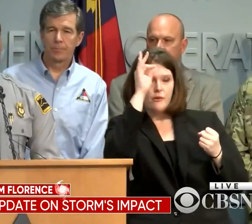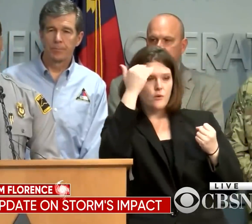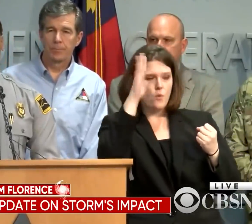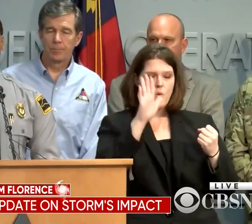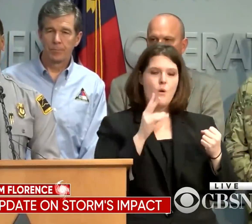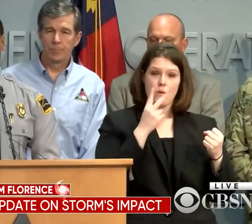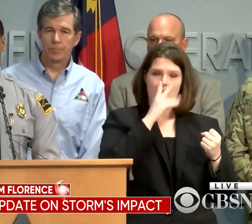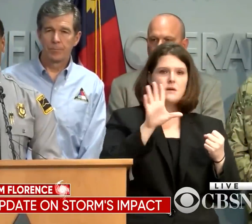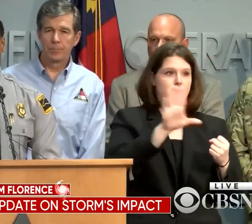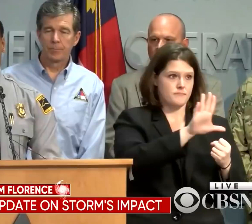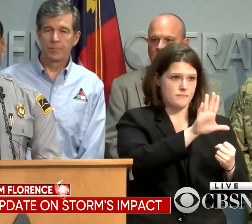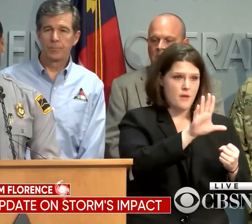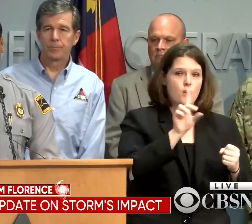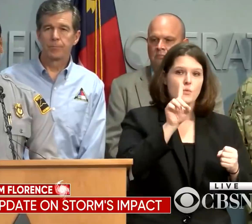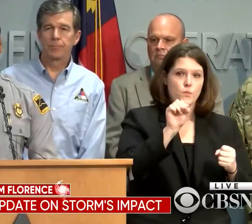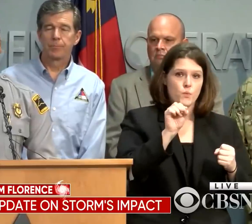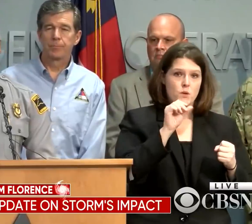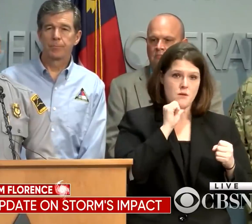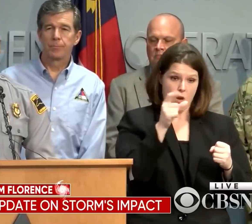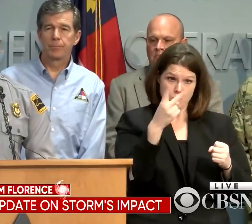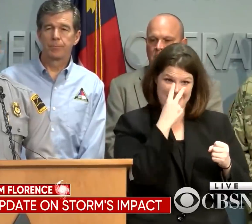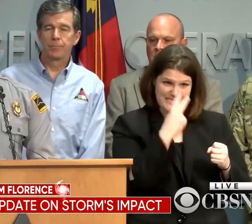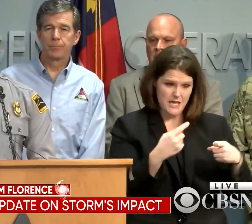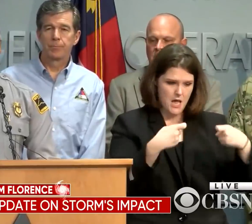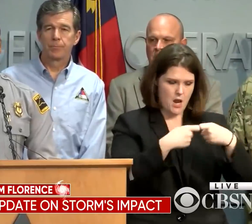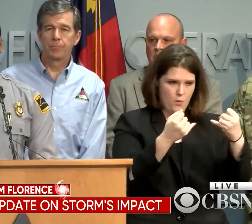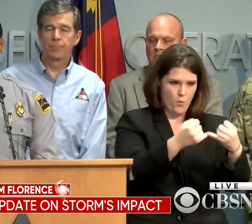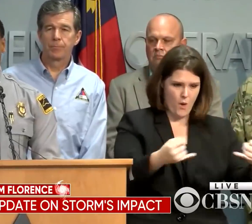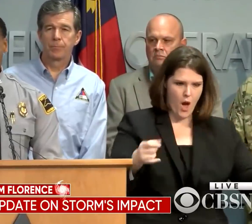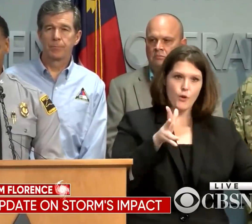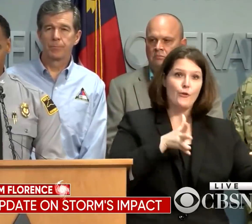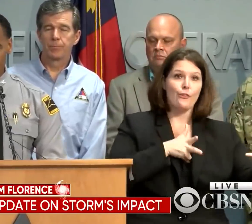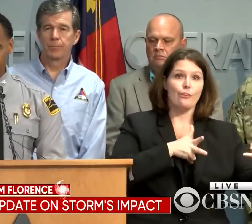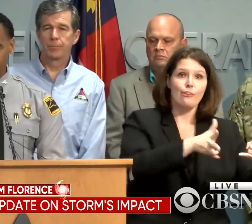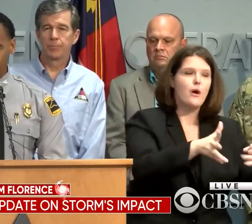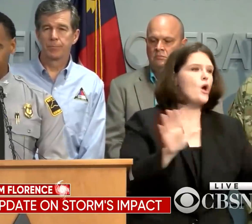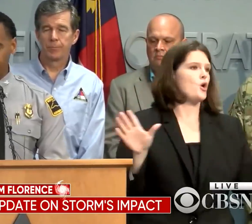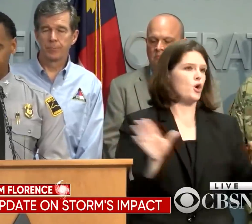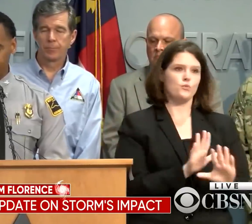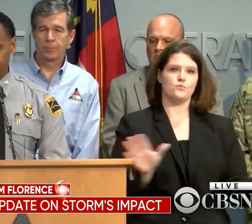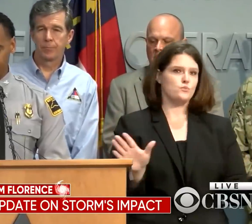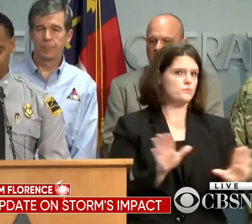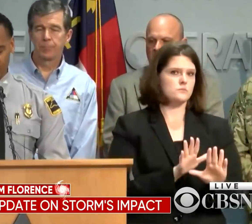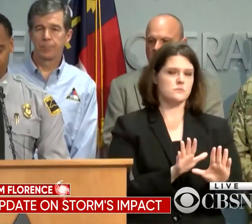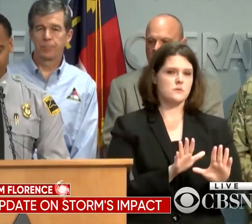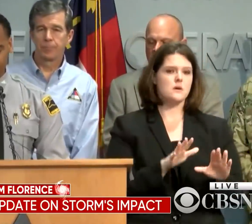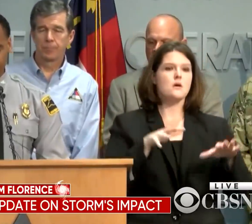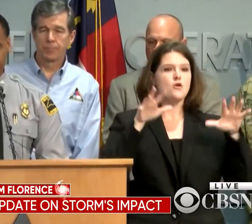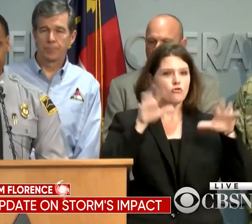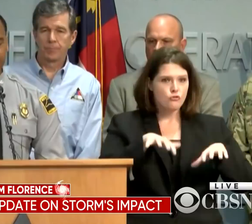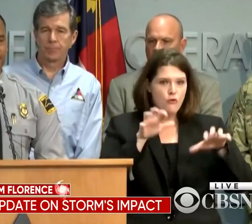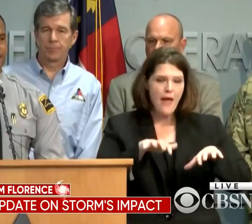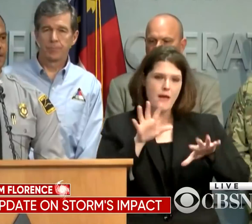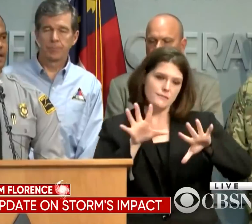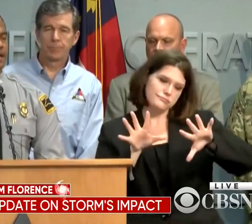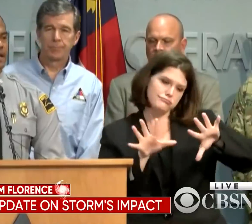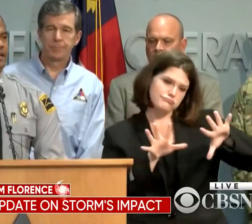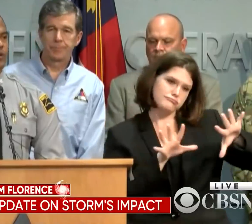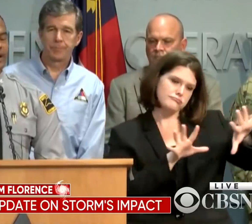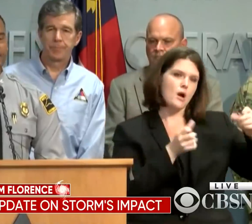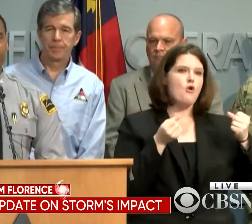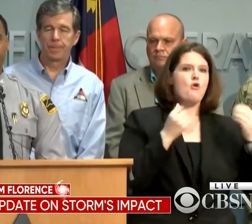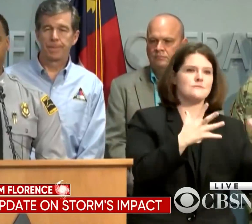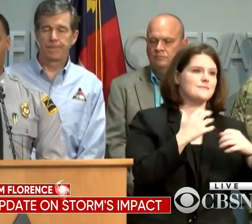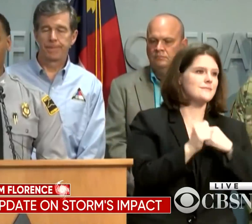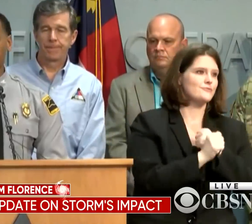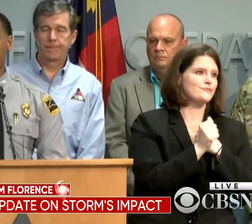cross power lines. The heavy rains that are moving west will inherently bring with them the dangers